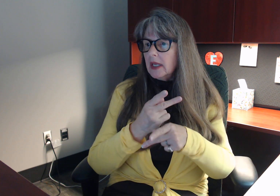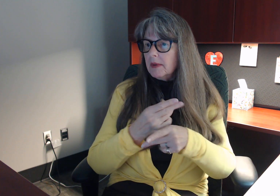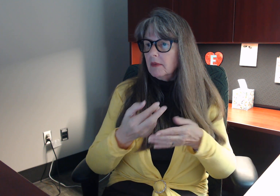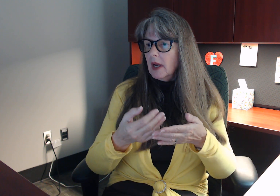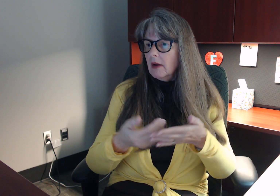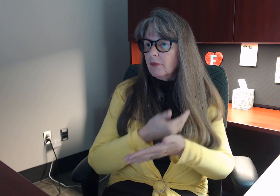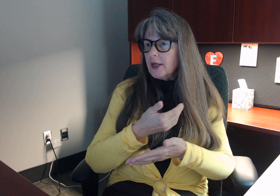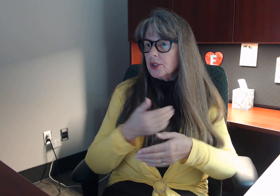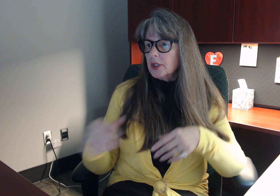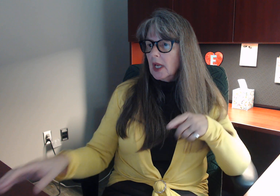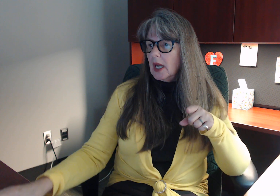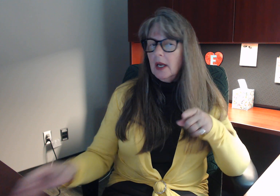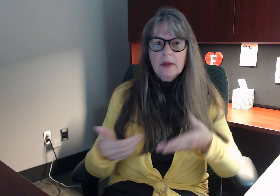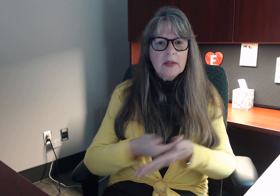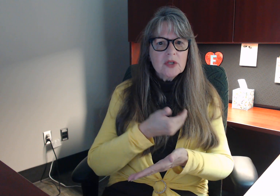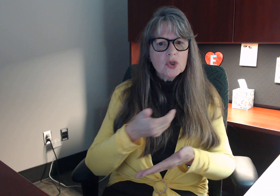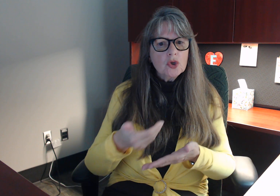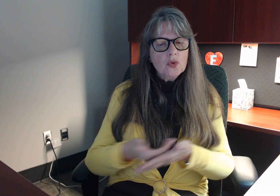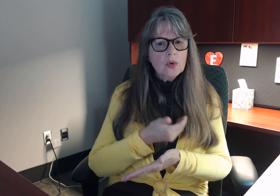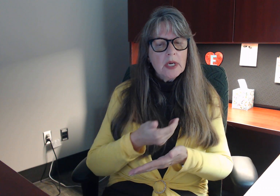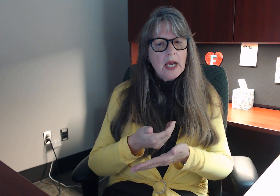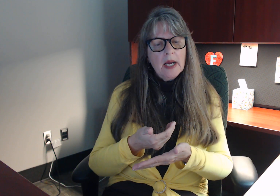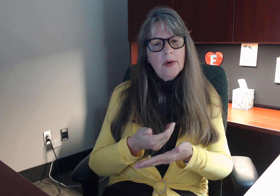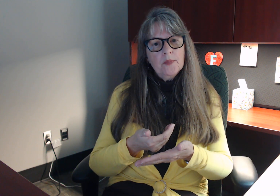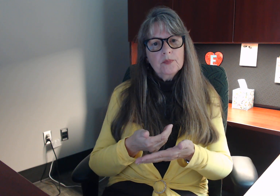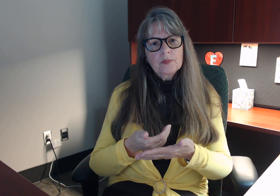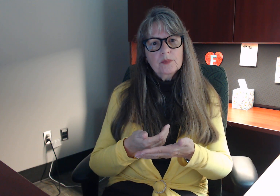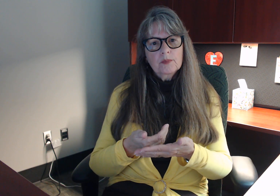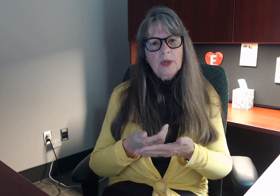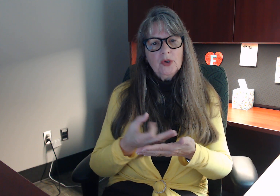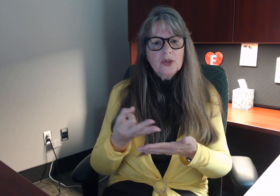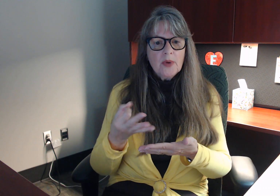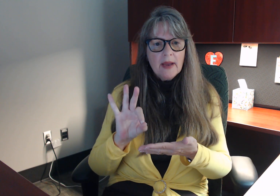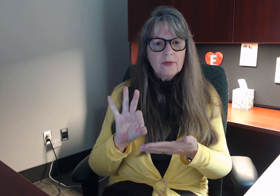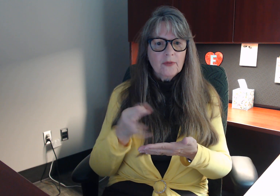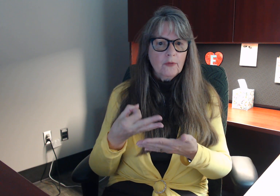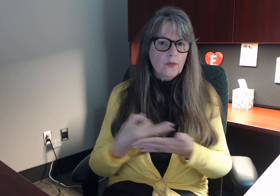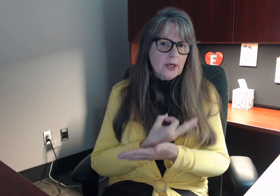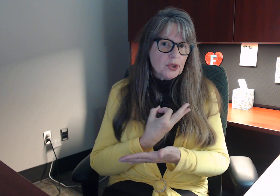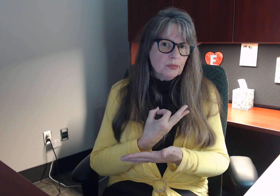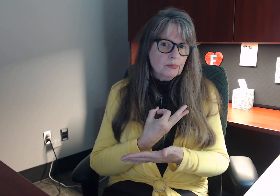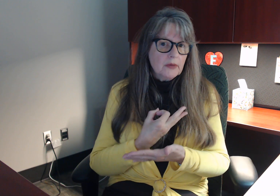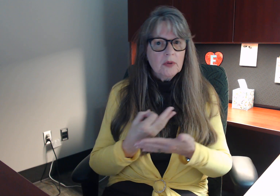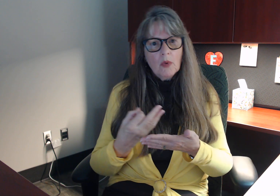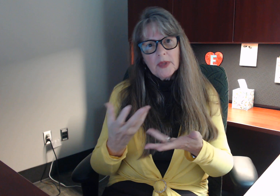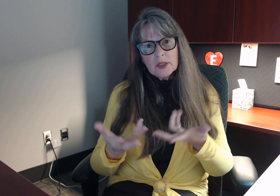it fresh. This is new, and you can do F for fresh if you want that